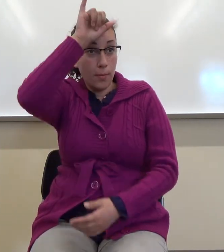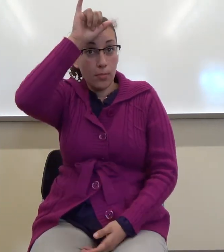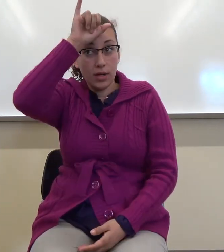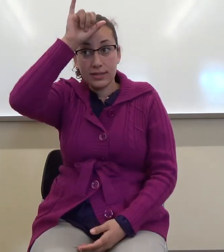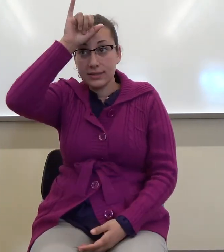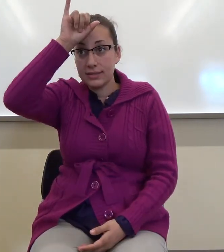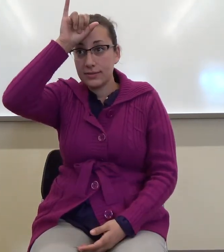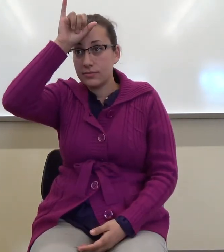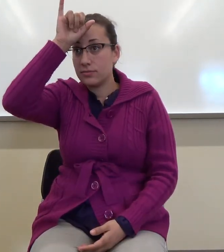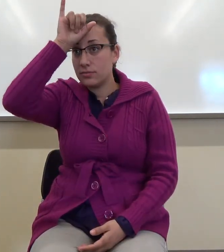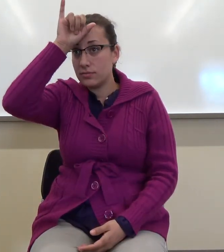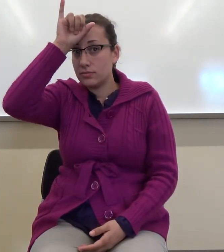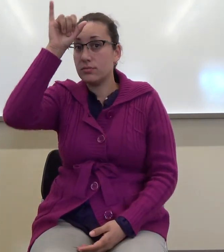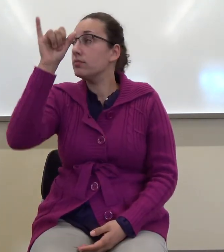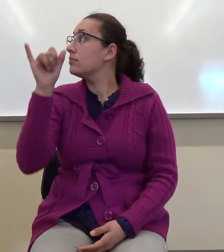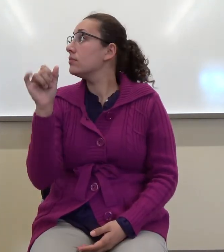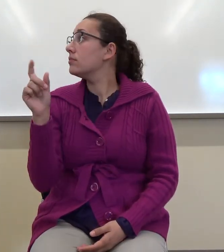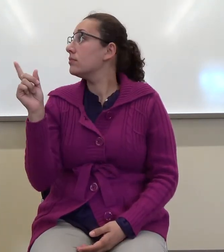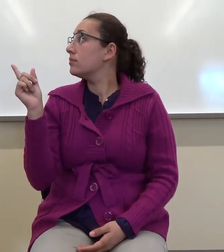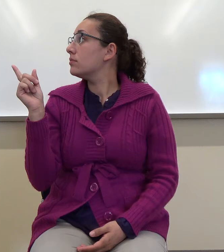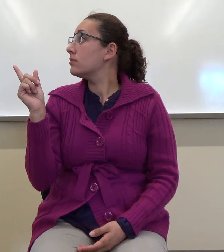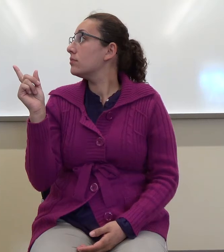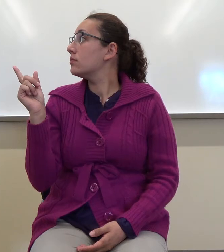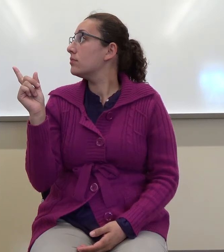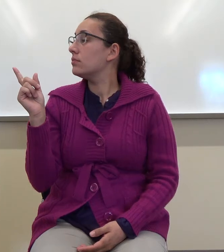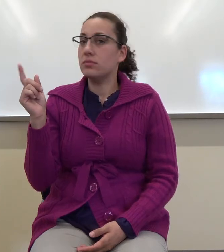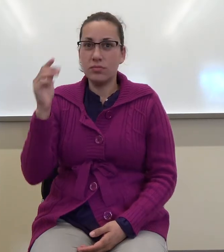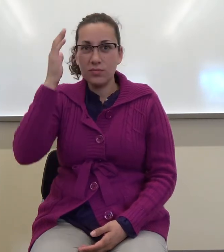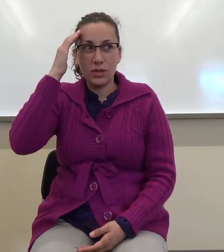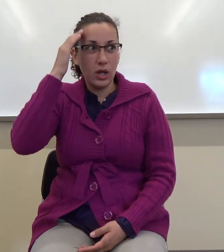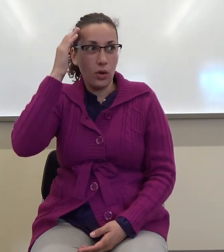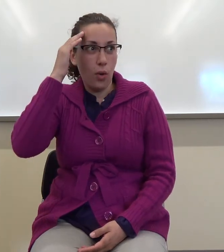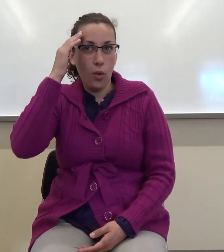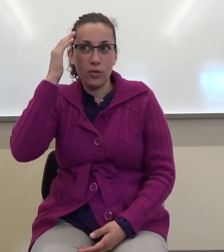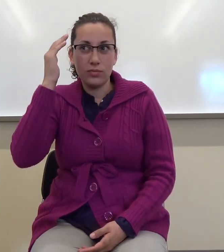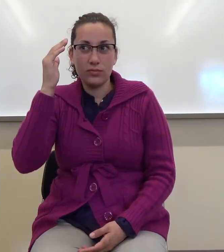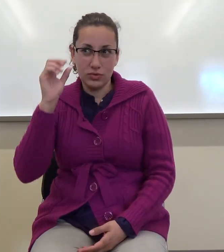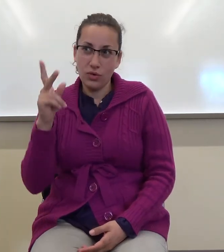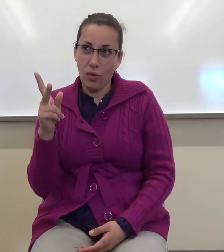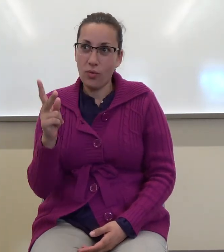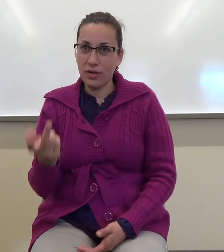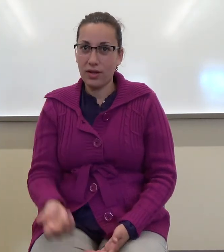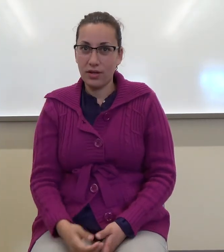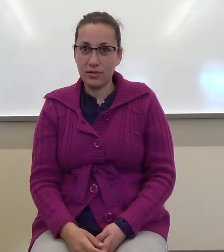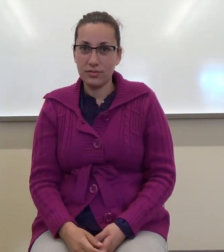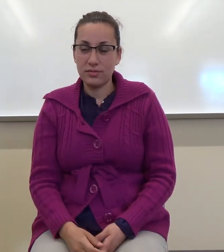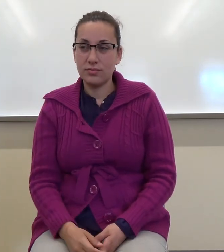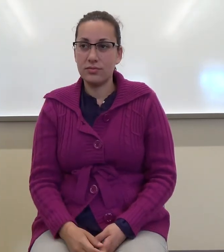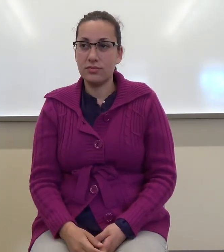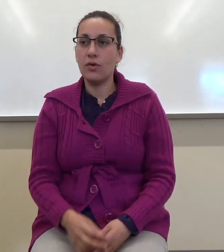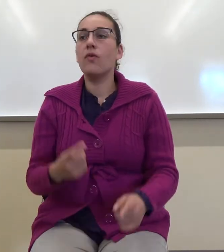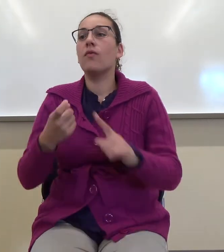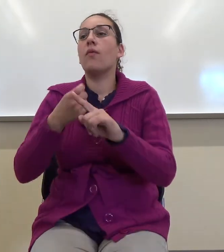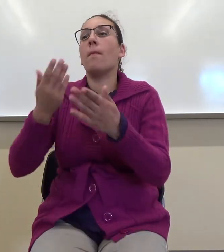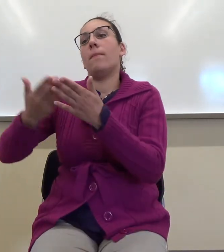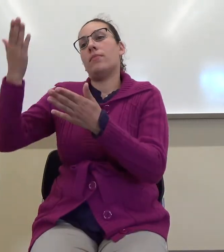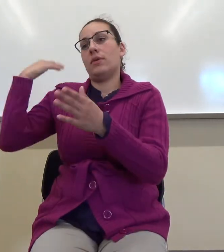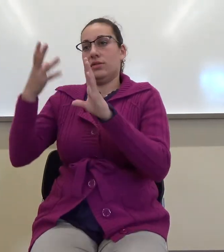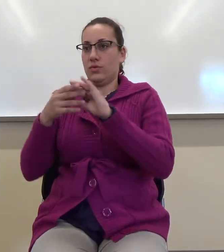not, you guys know that, right, from our other reading, okay? So that's where the little exclamation